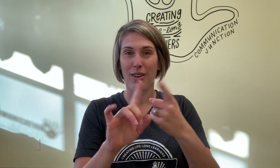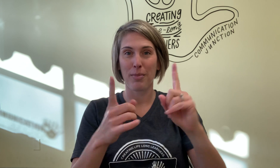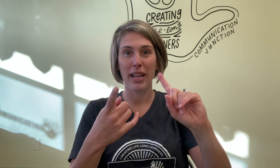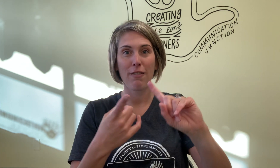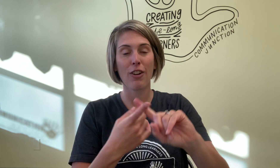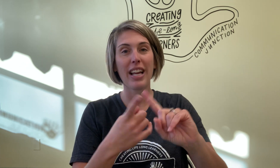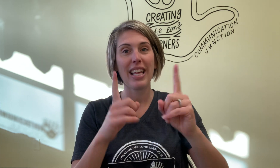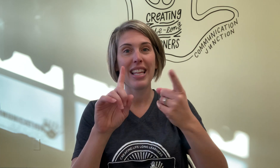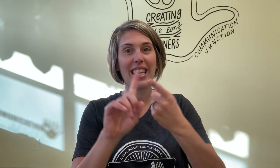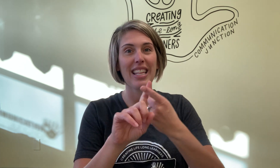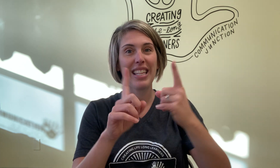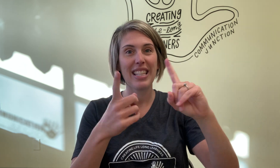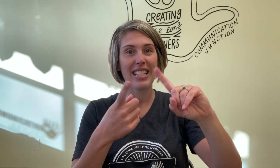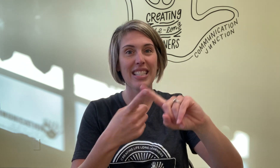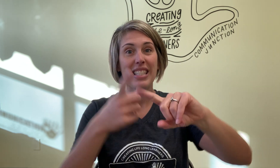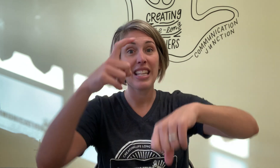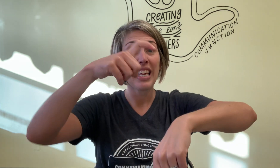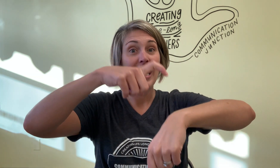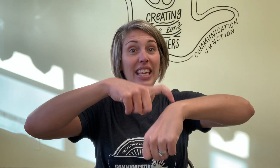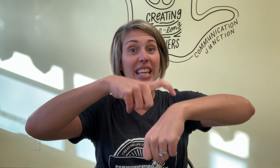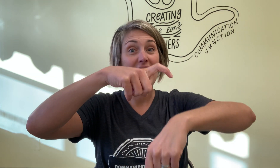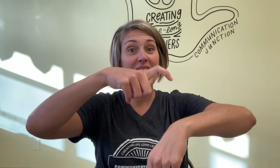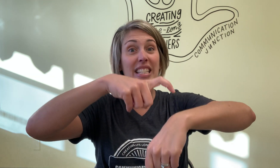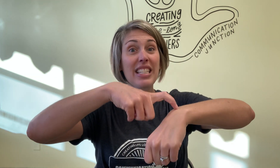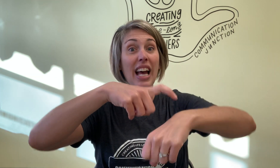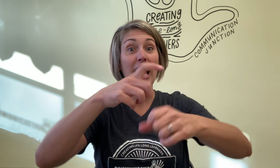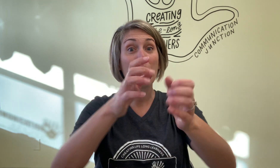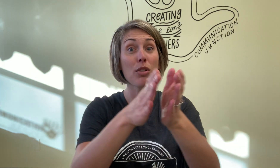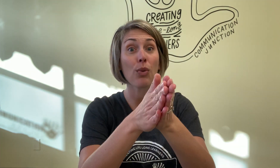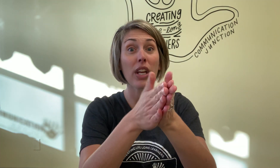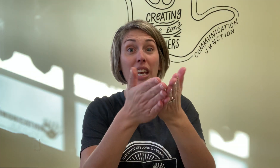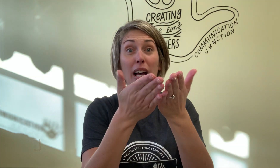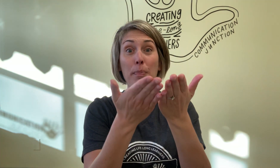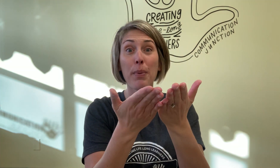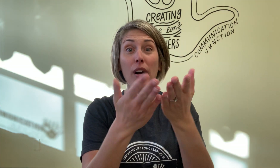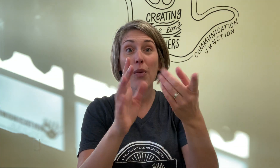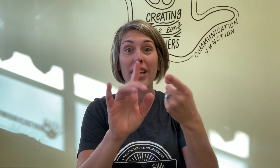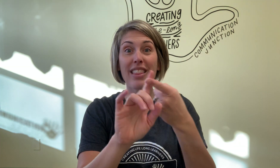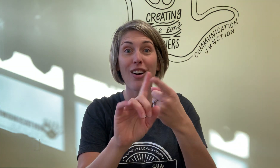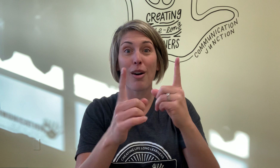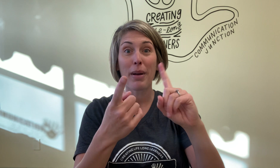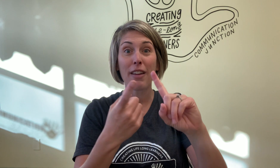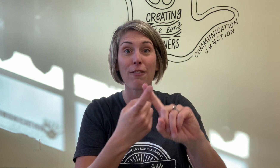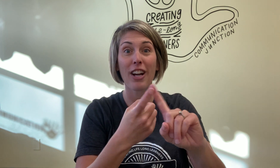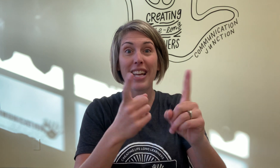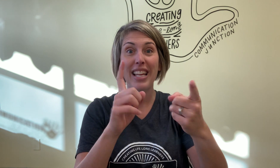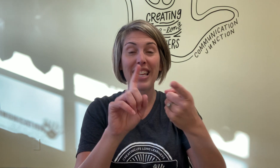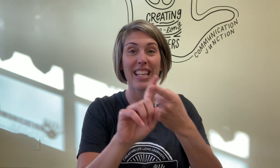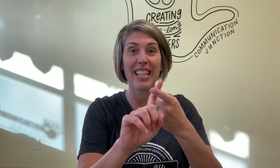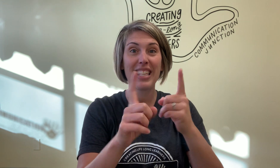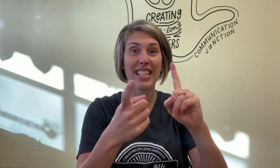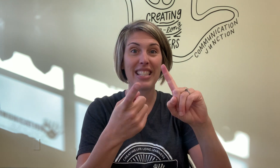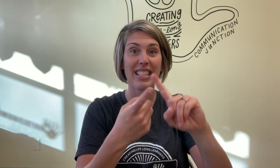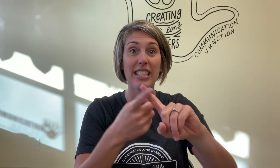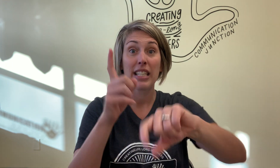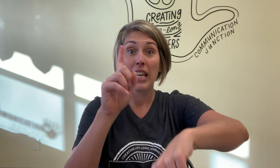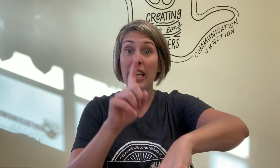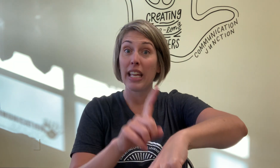my friends. It is time to read a book with all my friends.